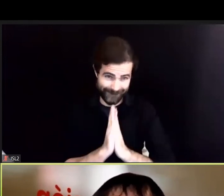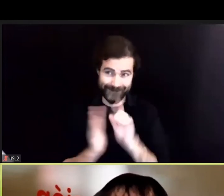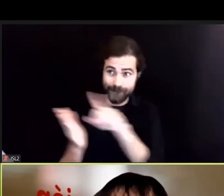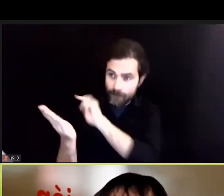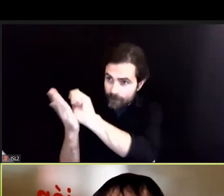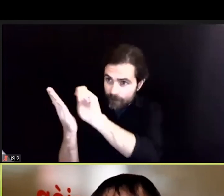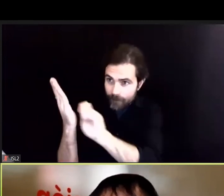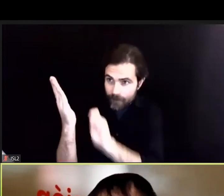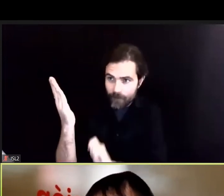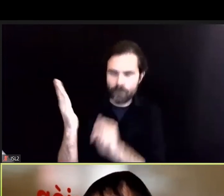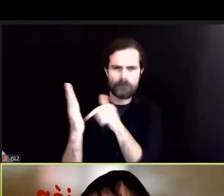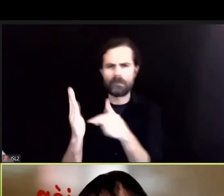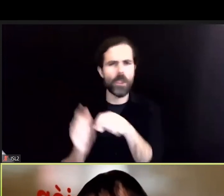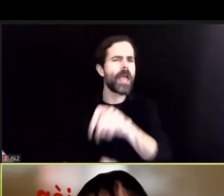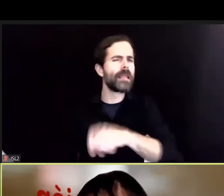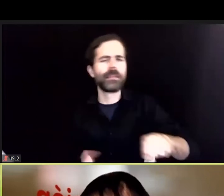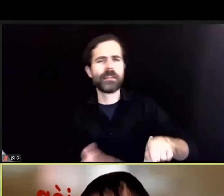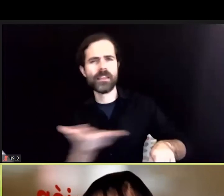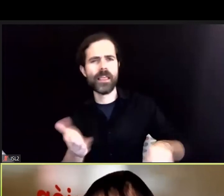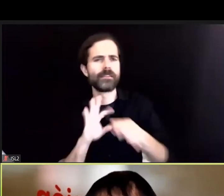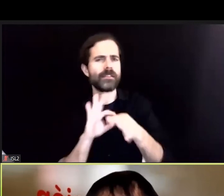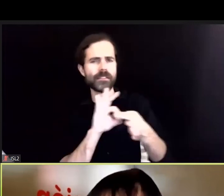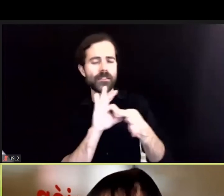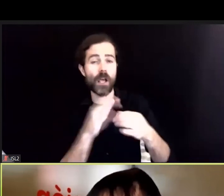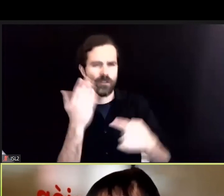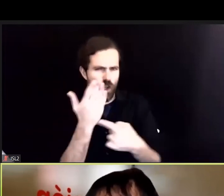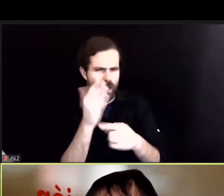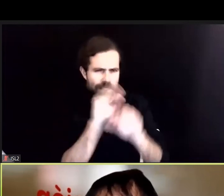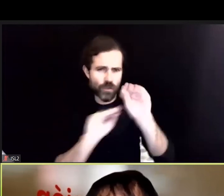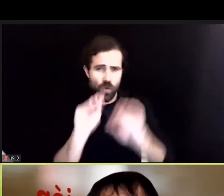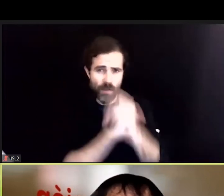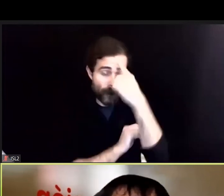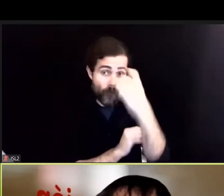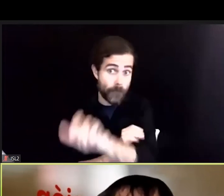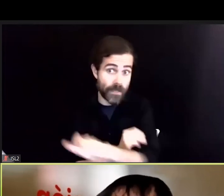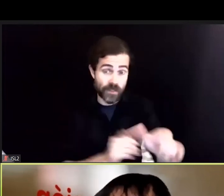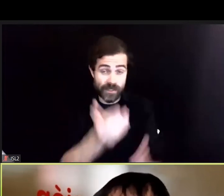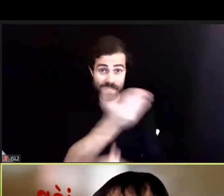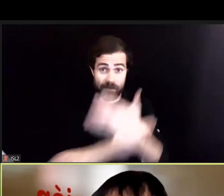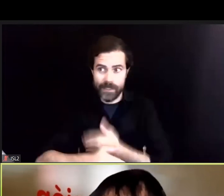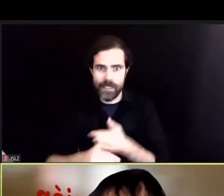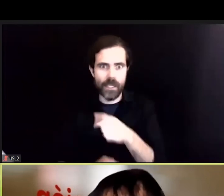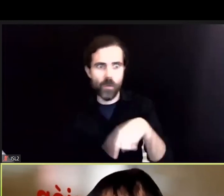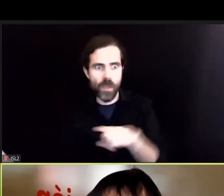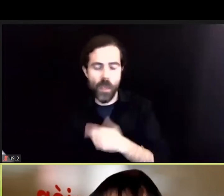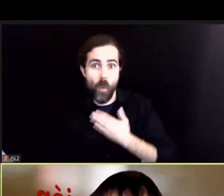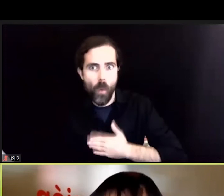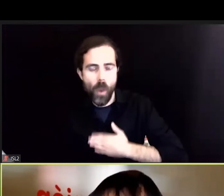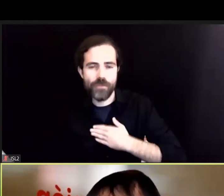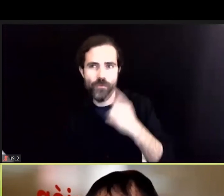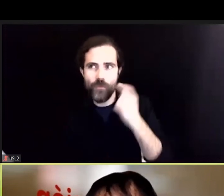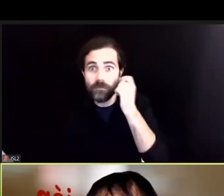regarding accessible technological solution for persons with disabilities. Your feedback is very important for